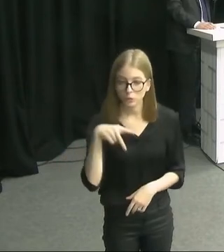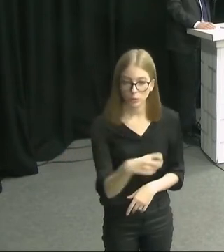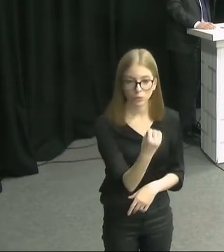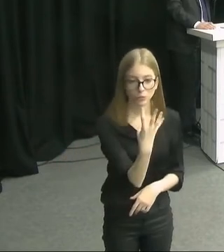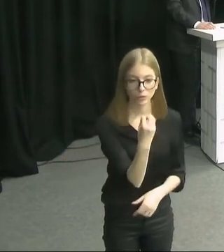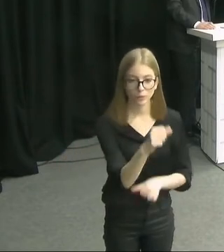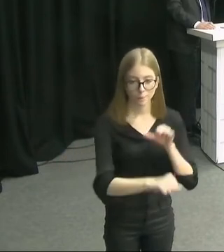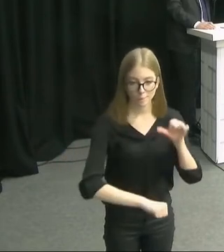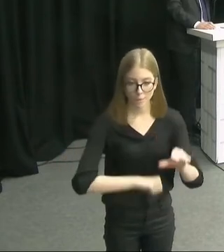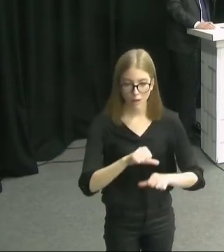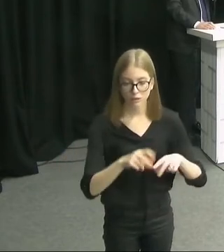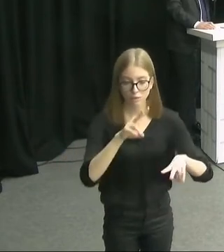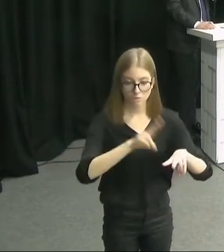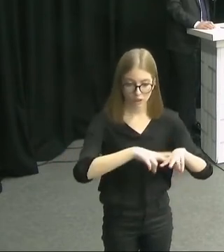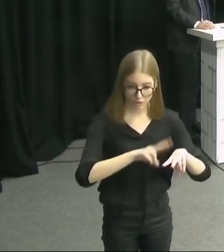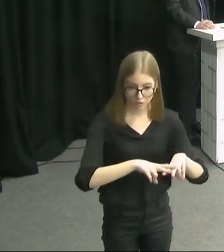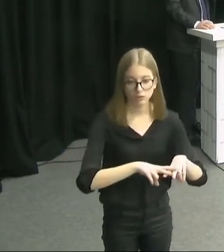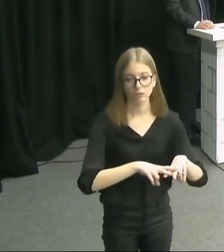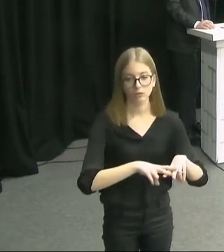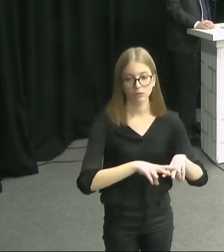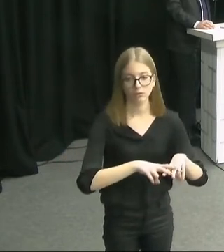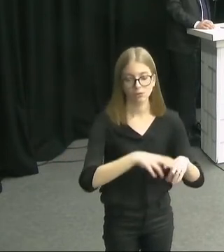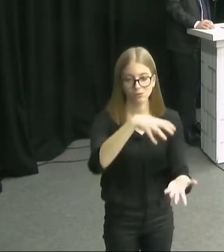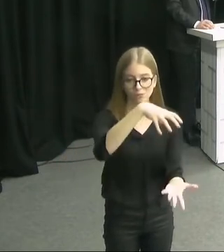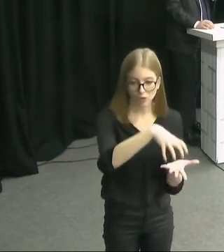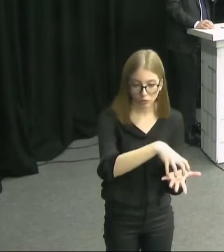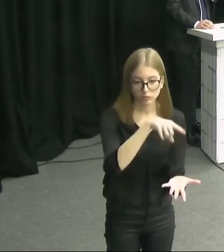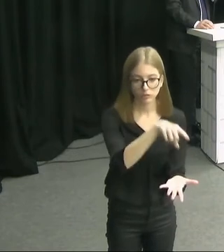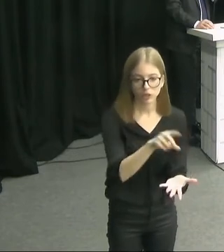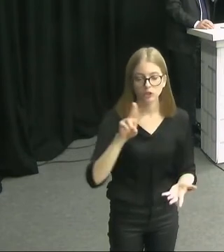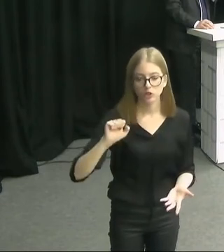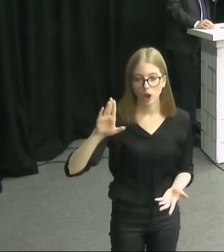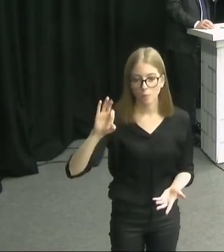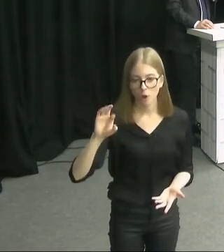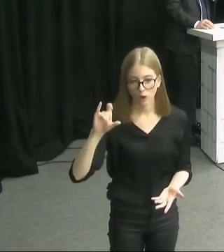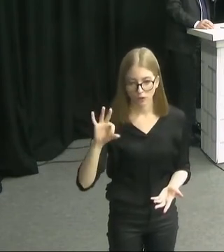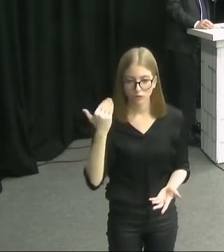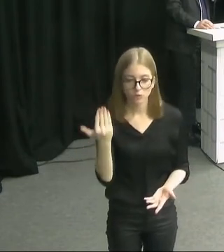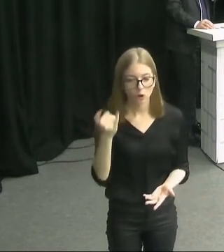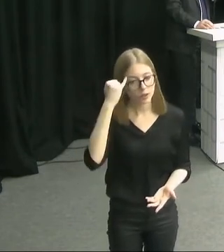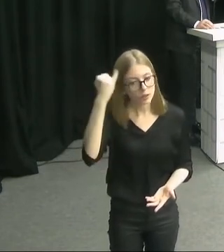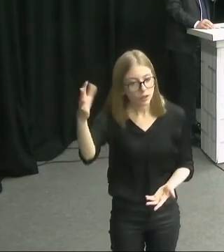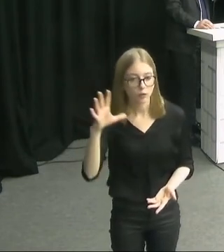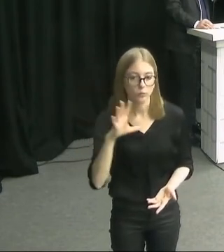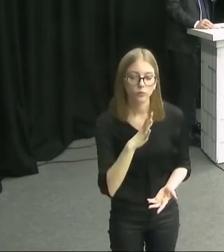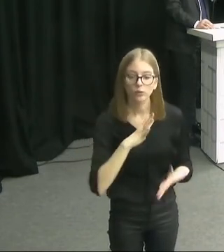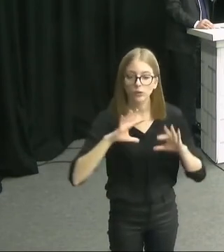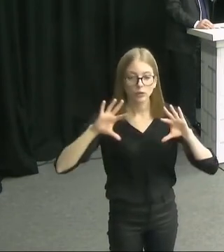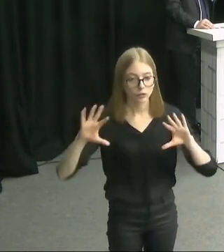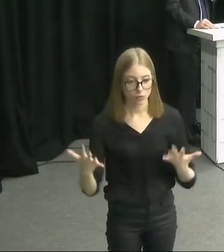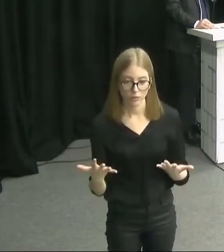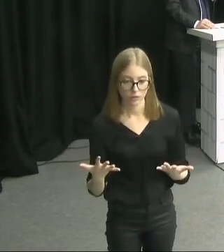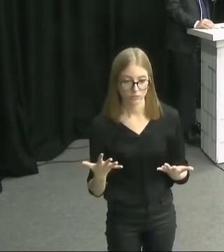physics faculty, has started this idea of the fund for the university.